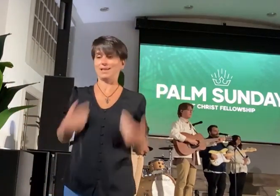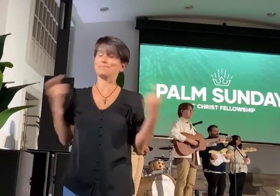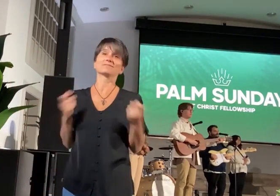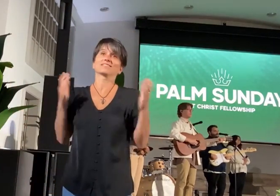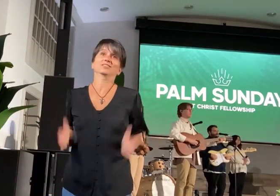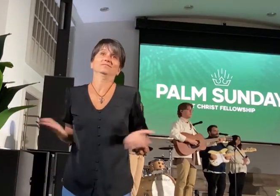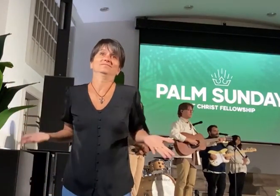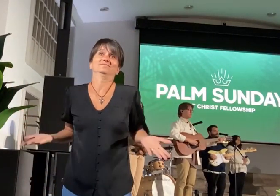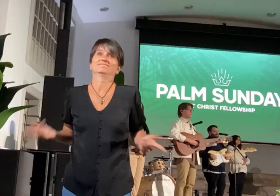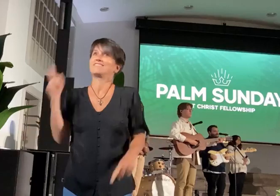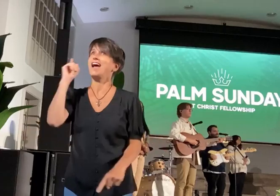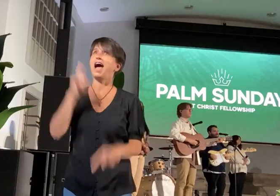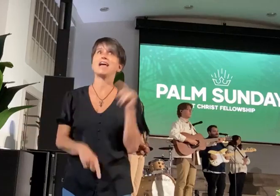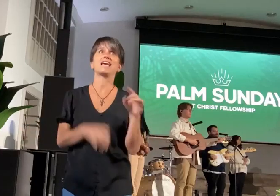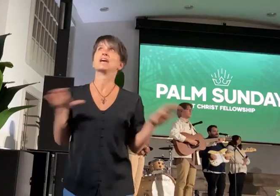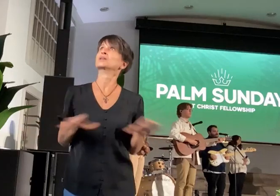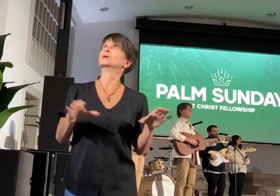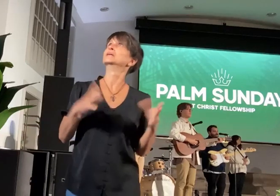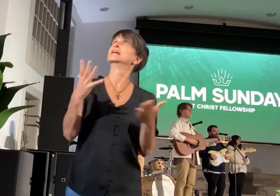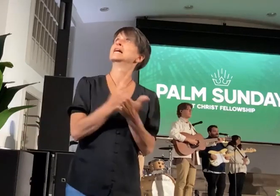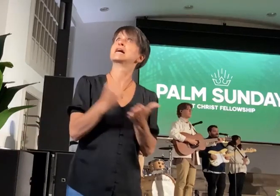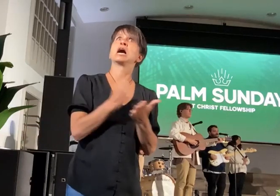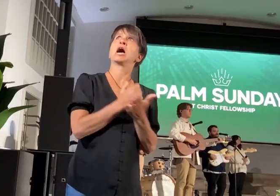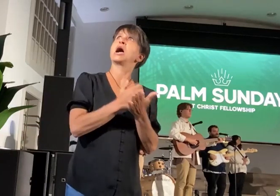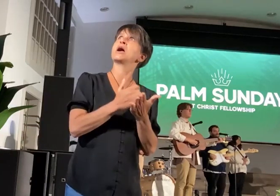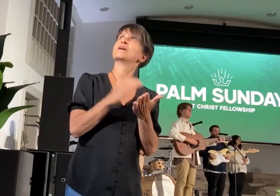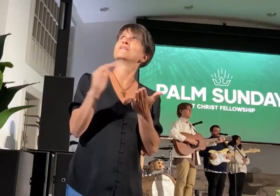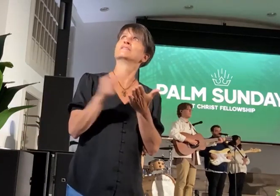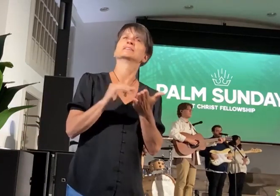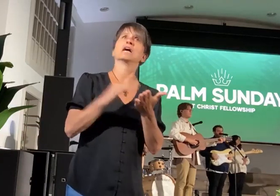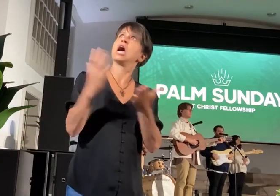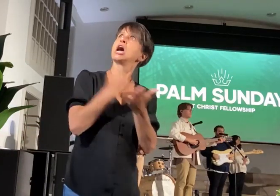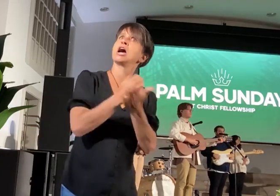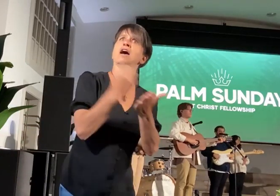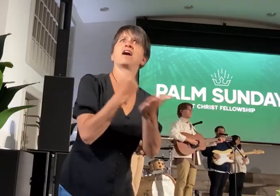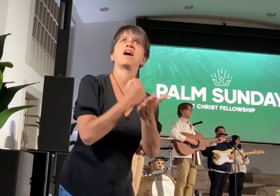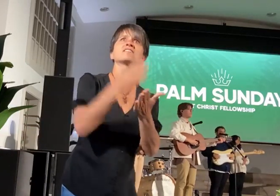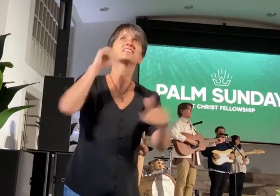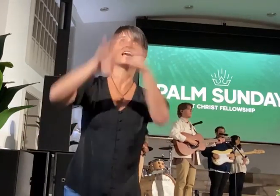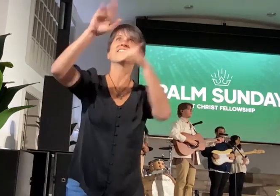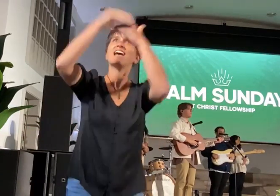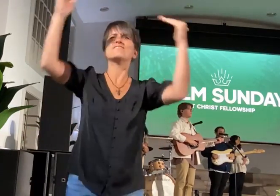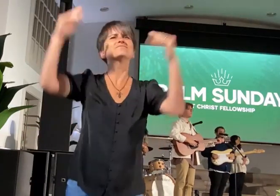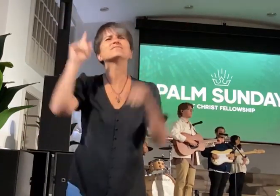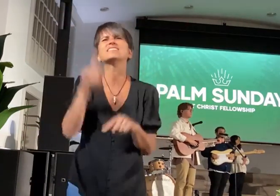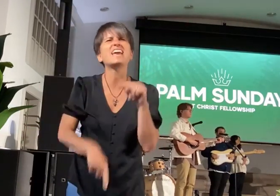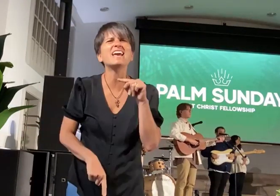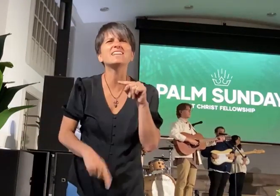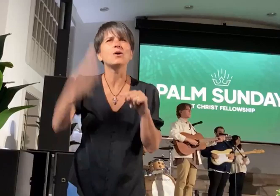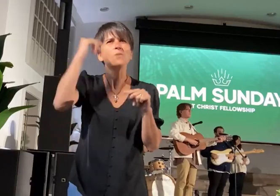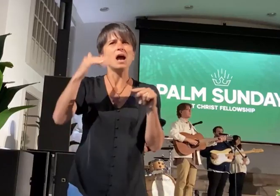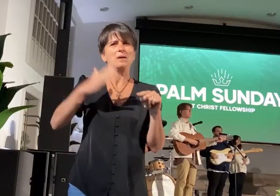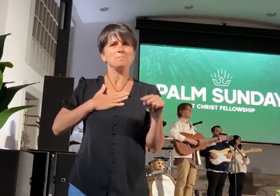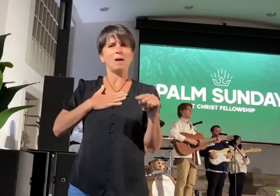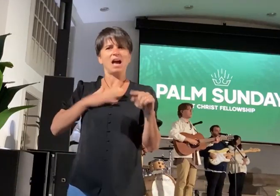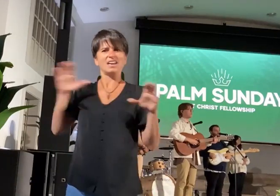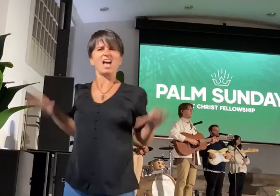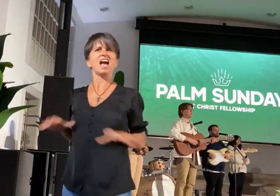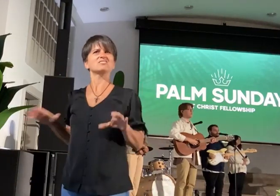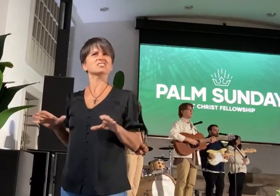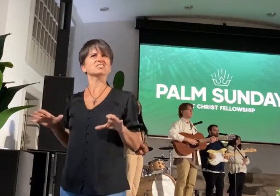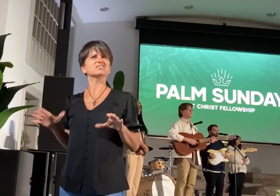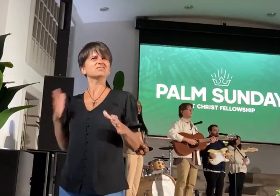I could never earn my way to salvation. I could never earn my way to heaven because of the things that my hands have done. But your Savior